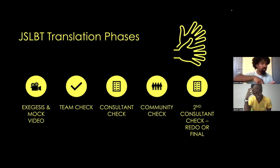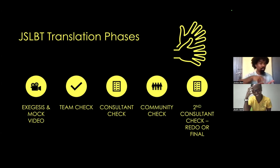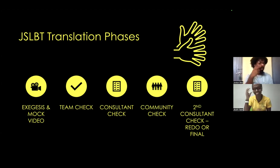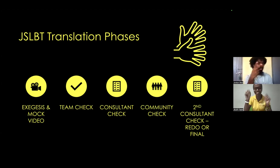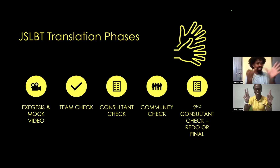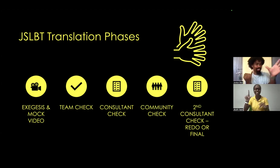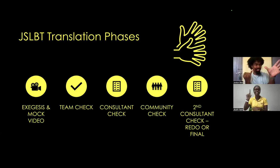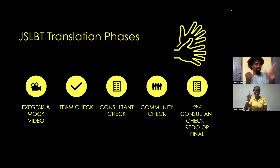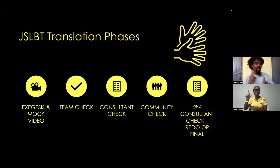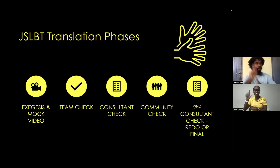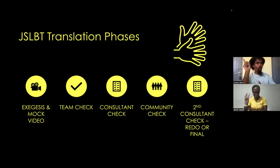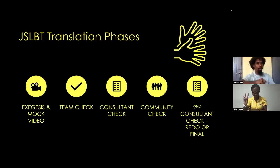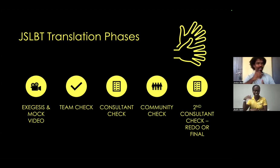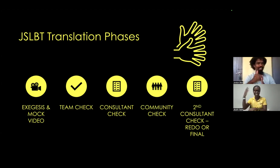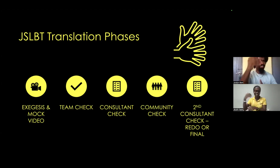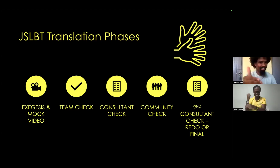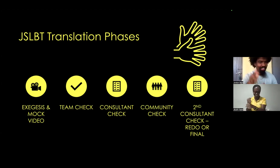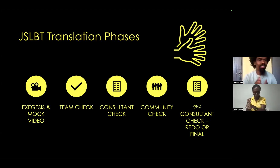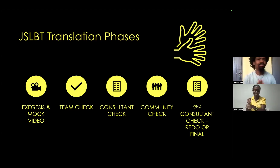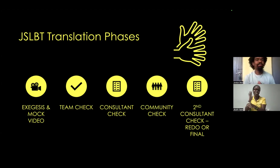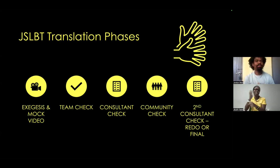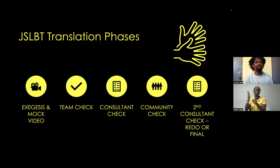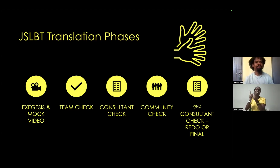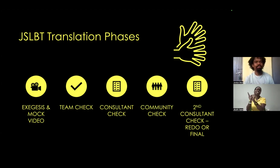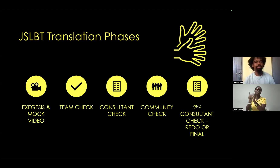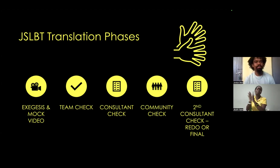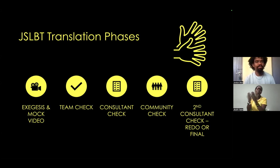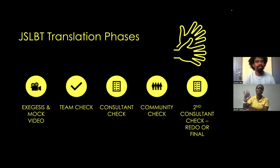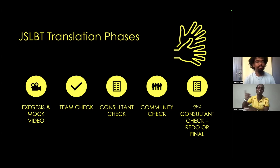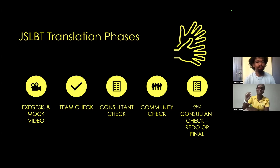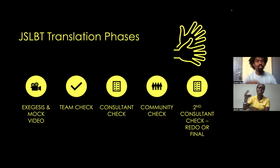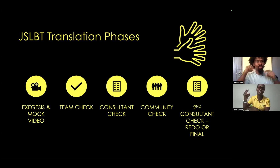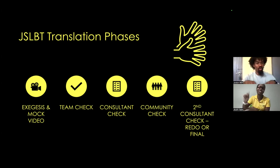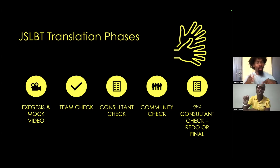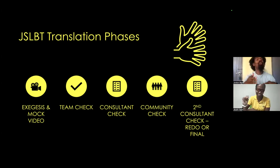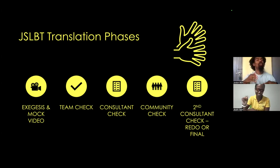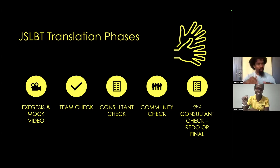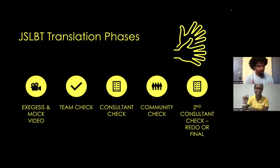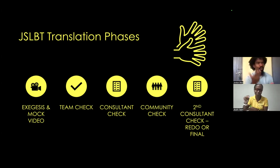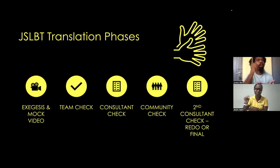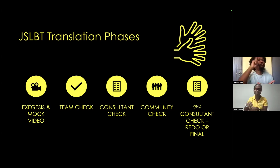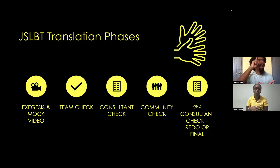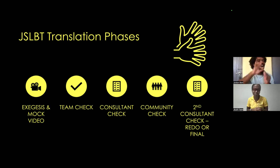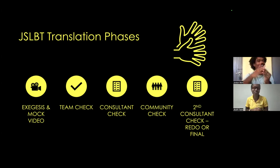not 2025, 2026. Yes. That will be next year. We'll translate the book of John.